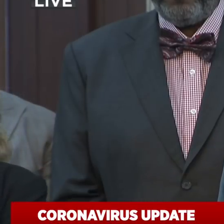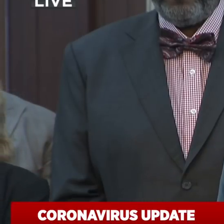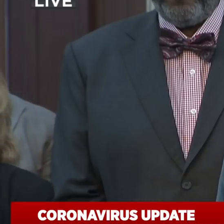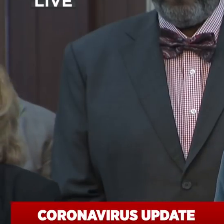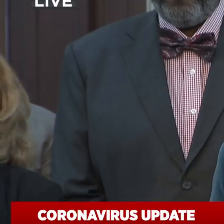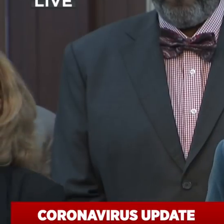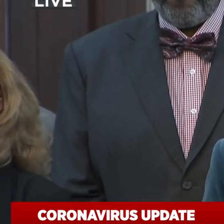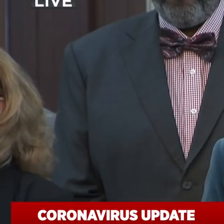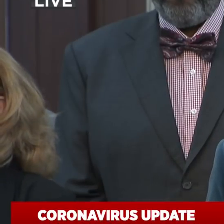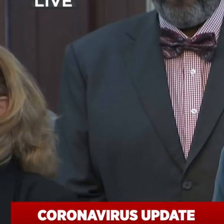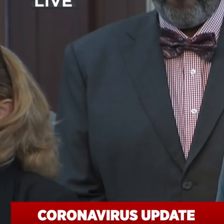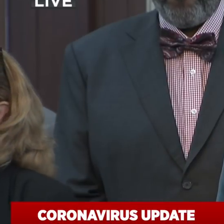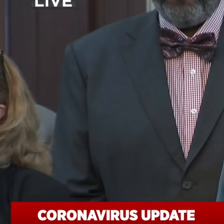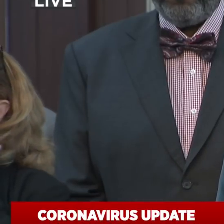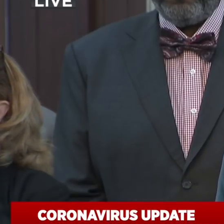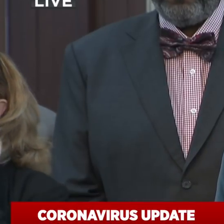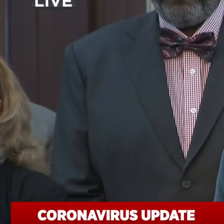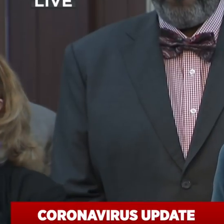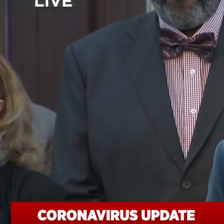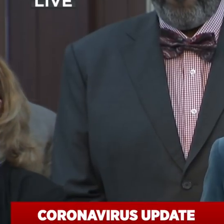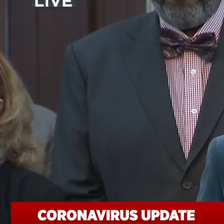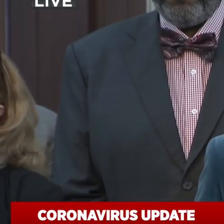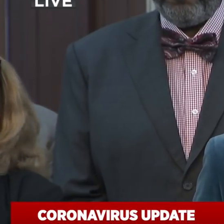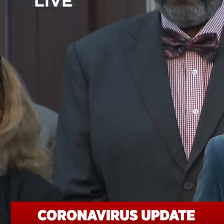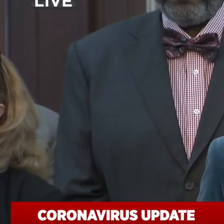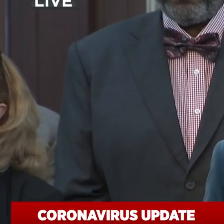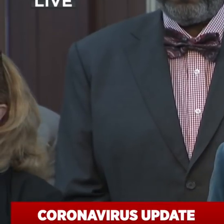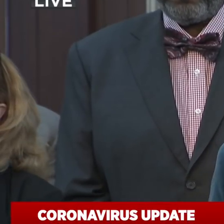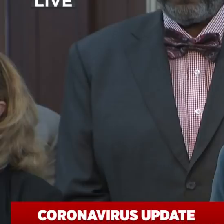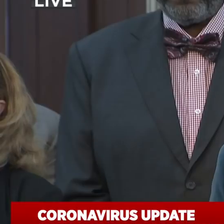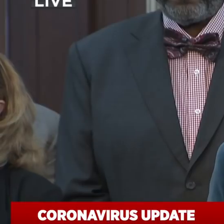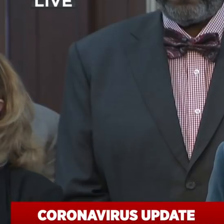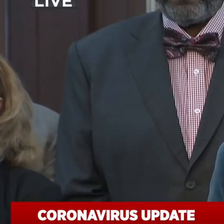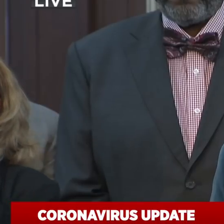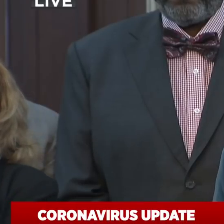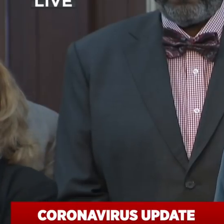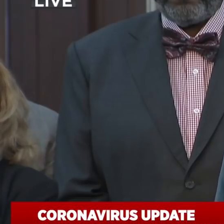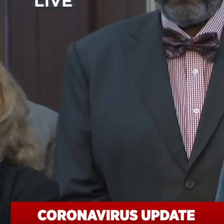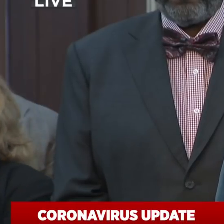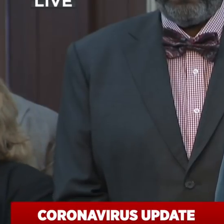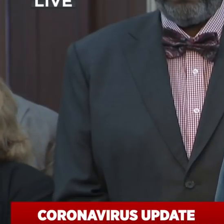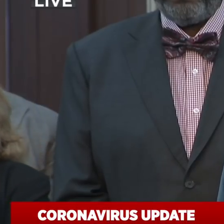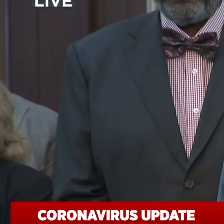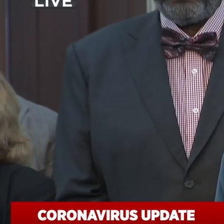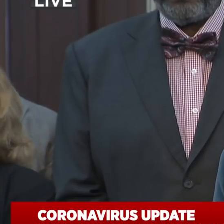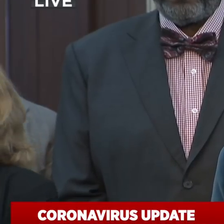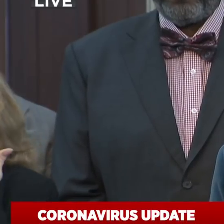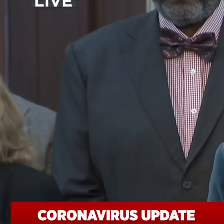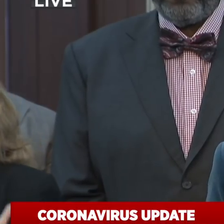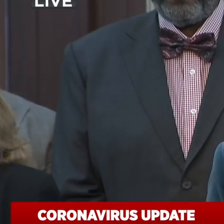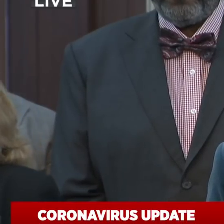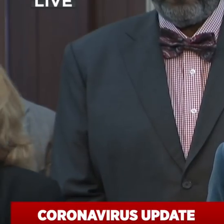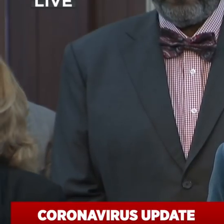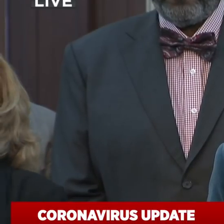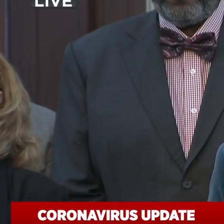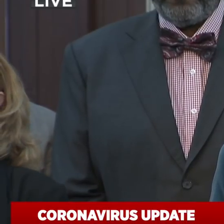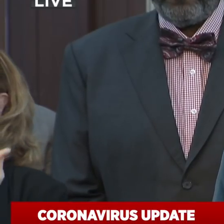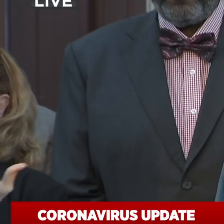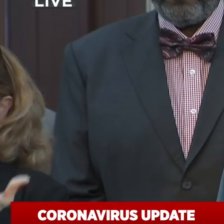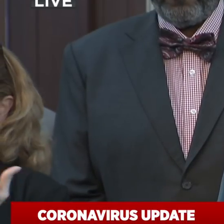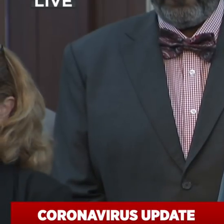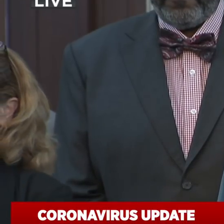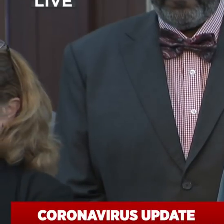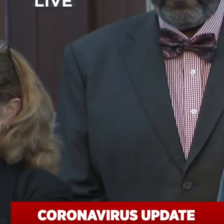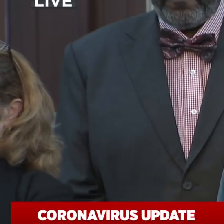they realize. That's a routine we have to get away from so that we don't transmit the virus into ourselves. Maybe we need to take a break from shaking hands for